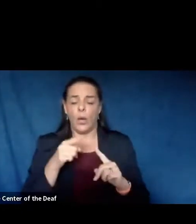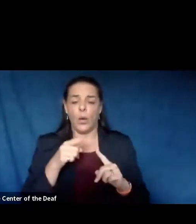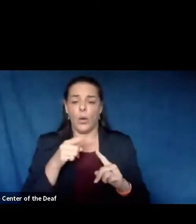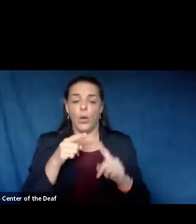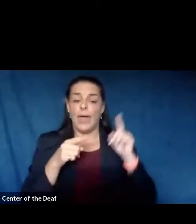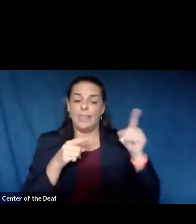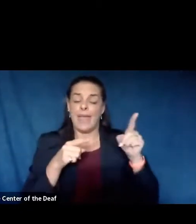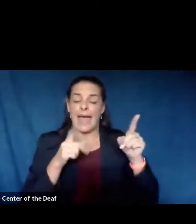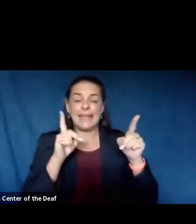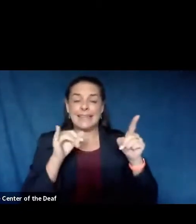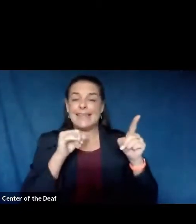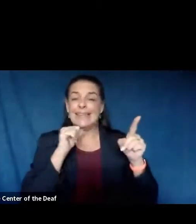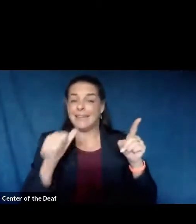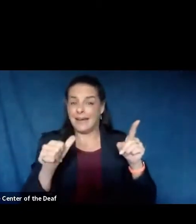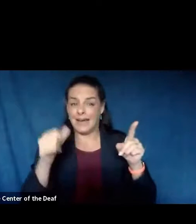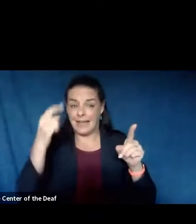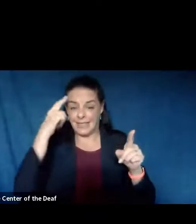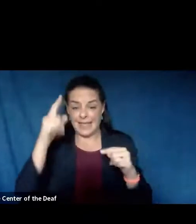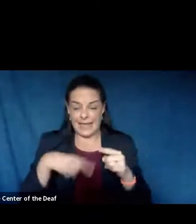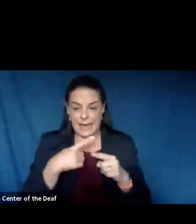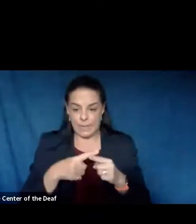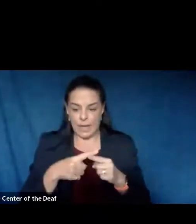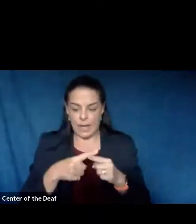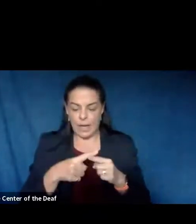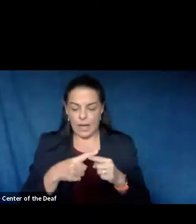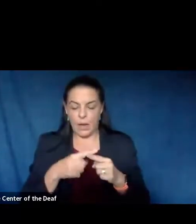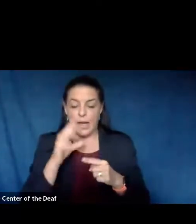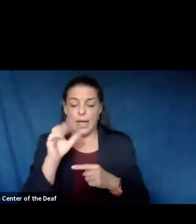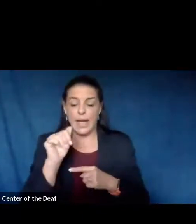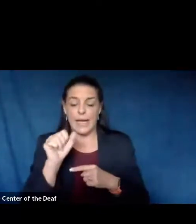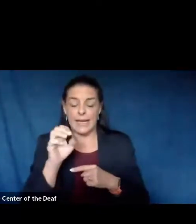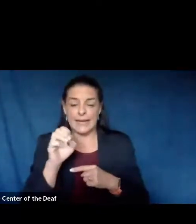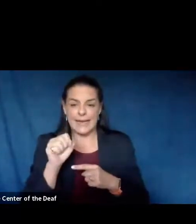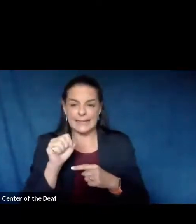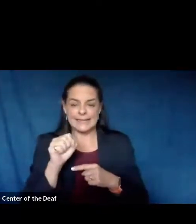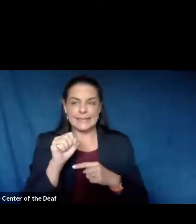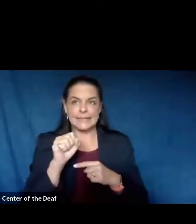considering was those cases that